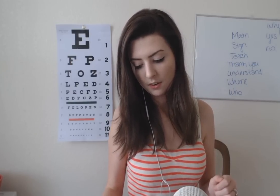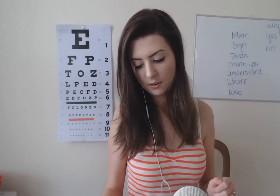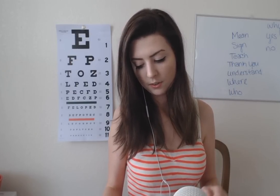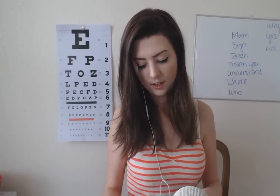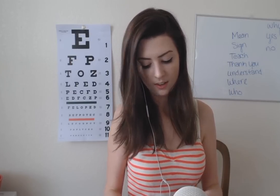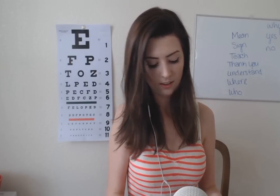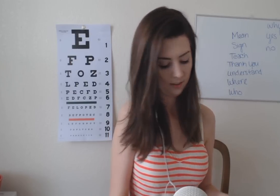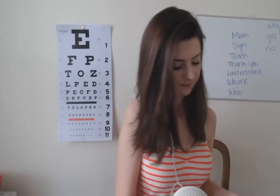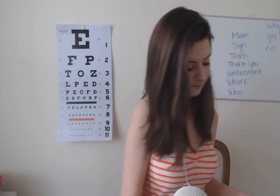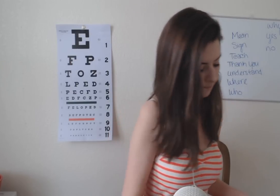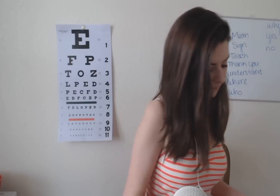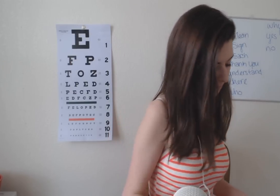Okay.